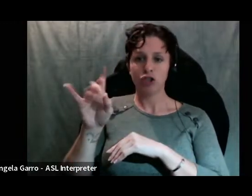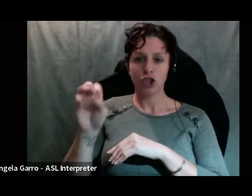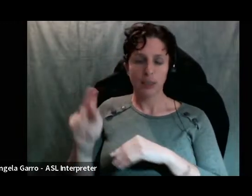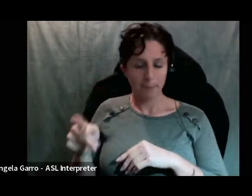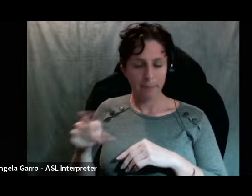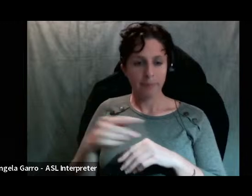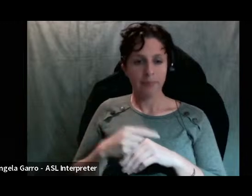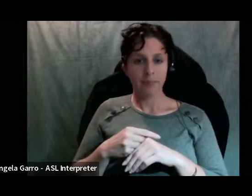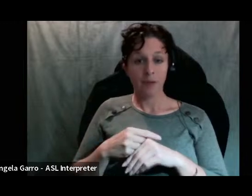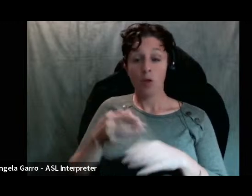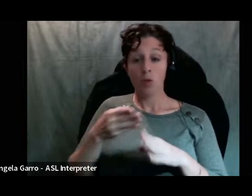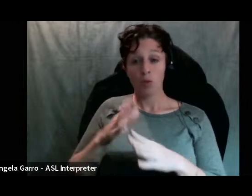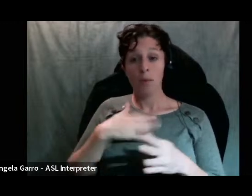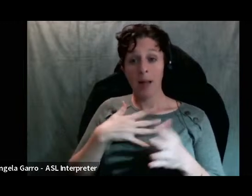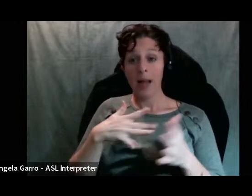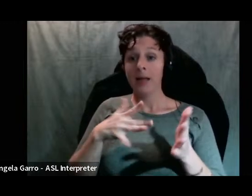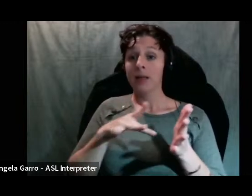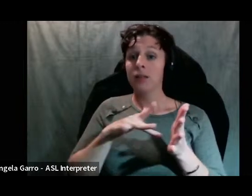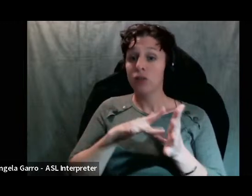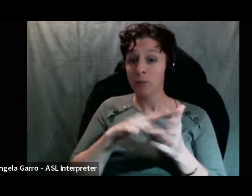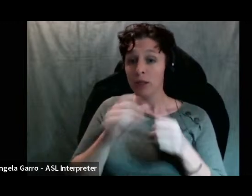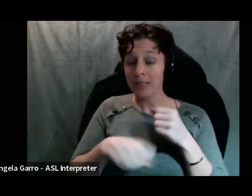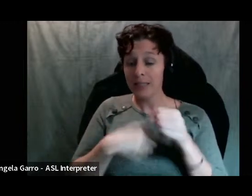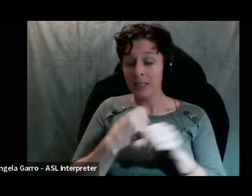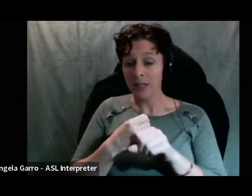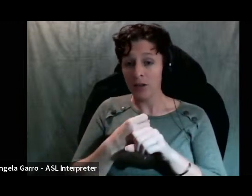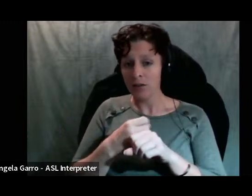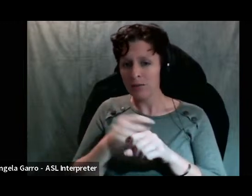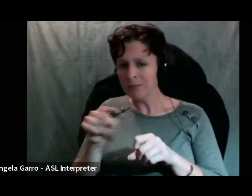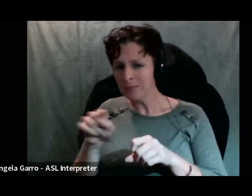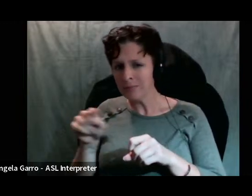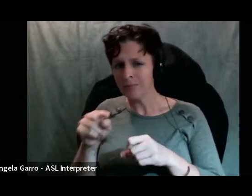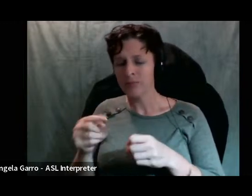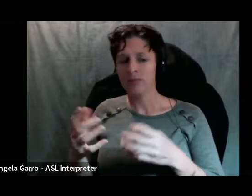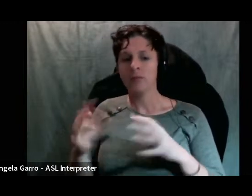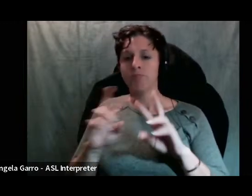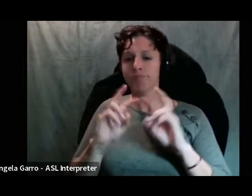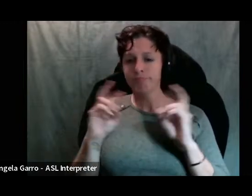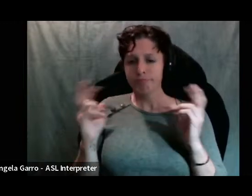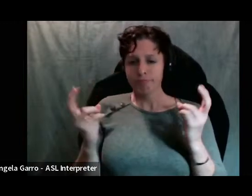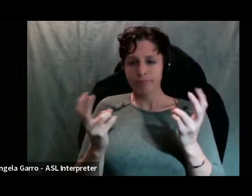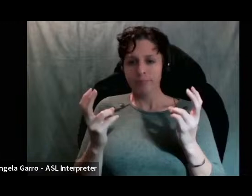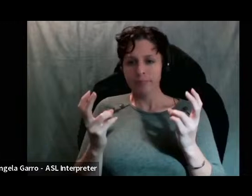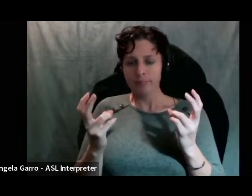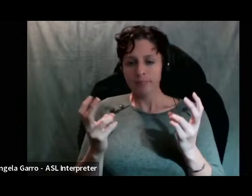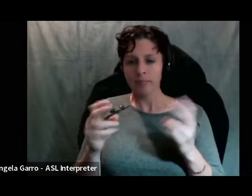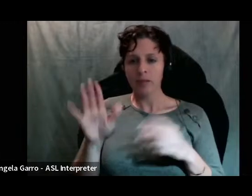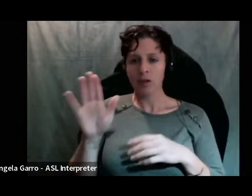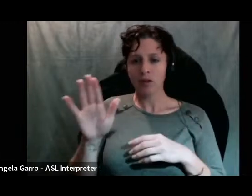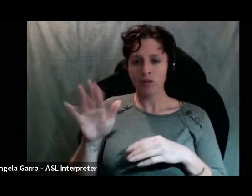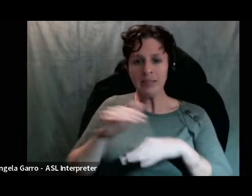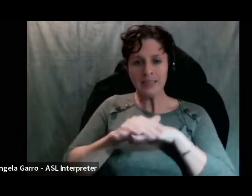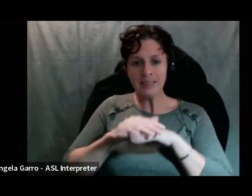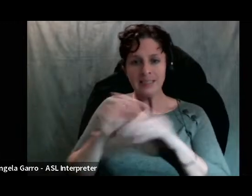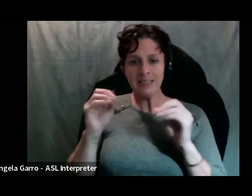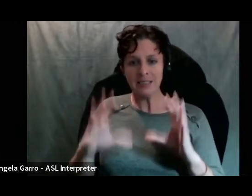Through my sophomore year, Manat Al-Atma arranged her classroom chairs in a circle so that her AS English students could be